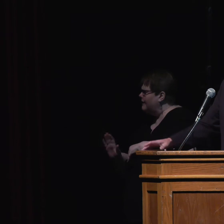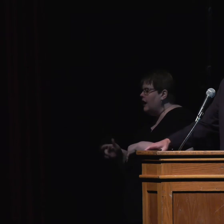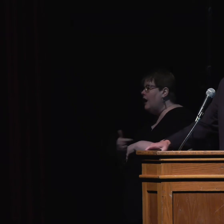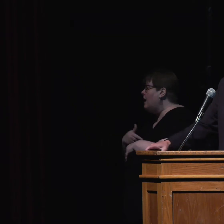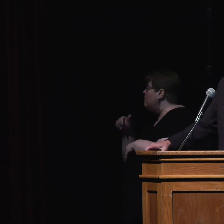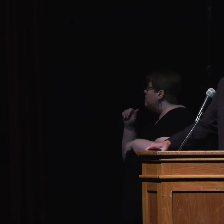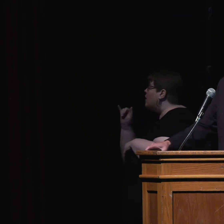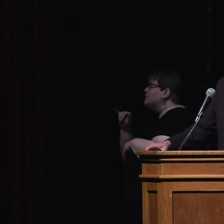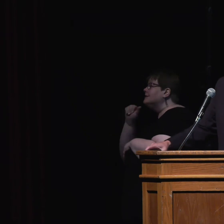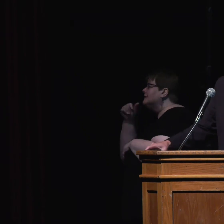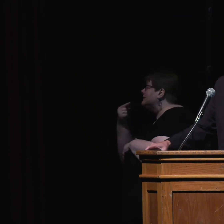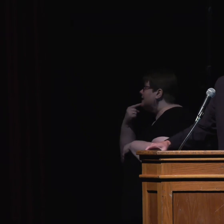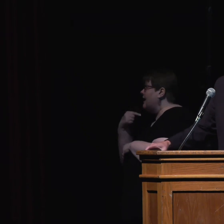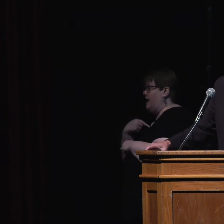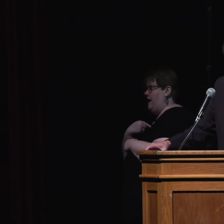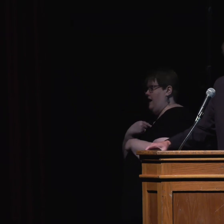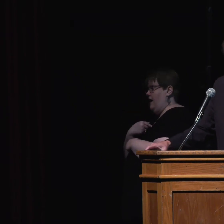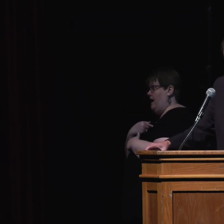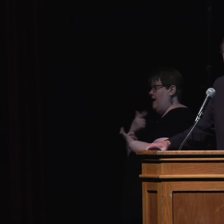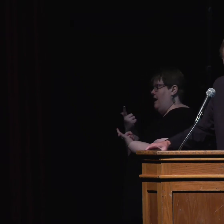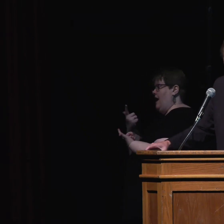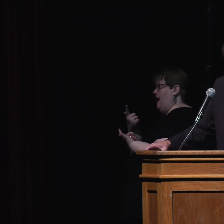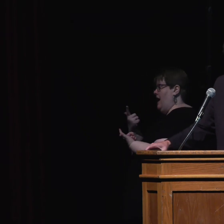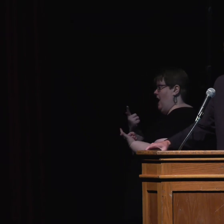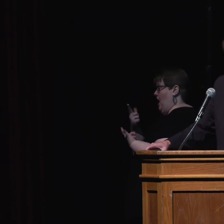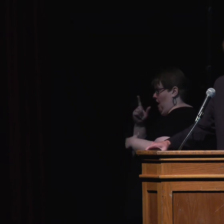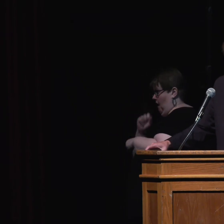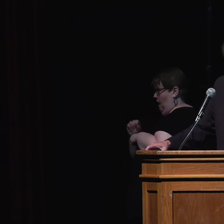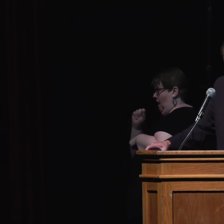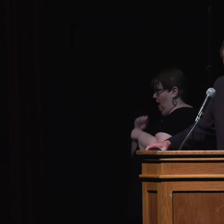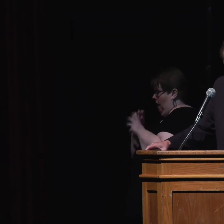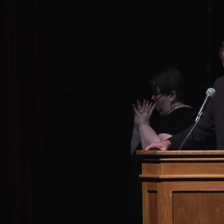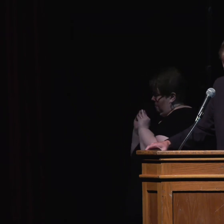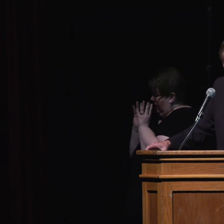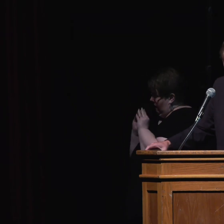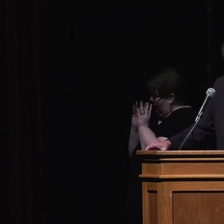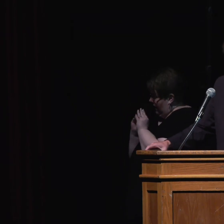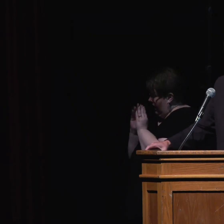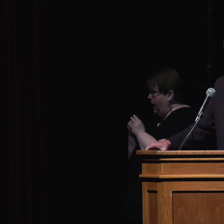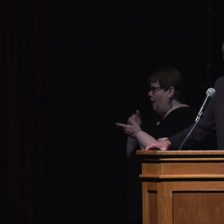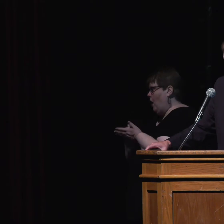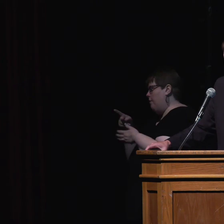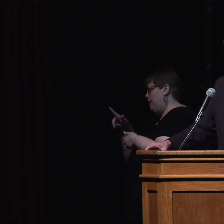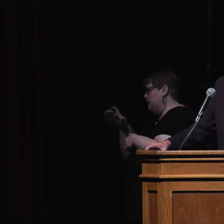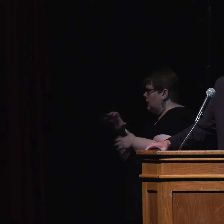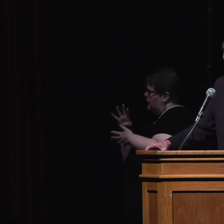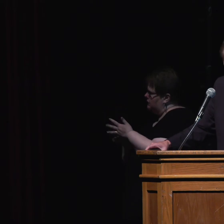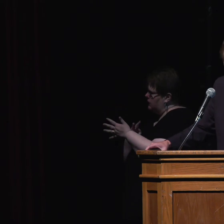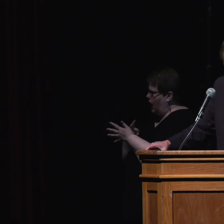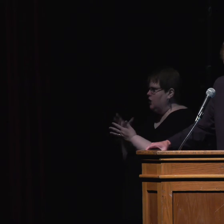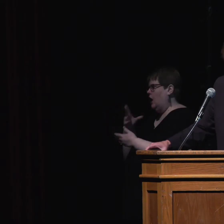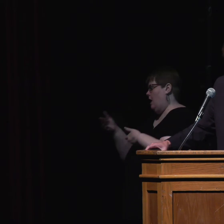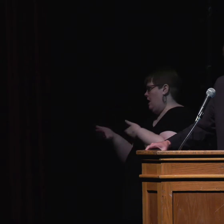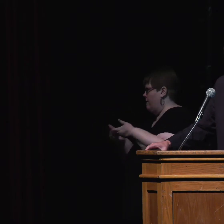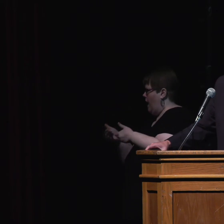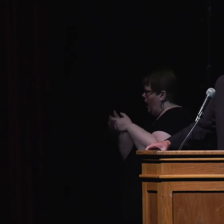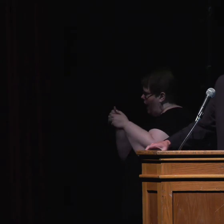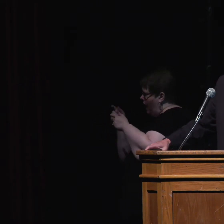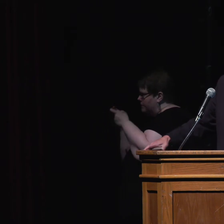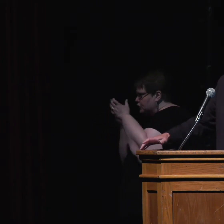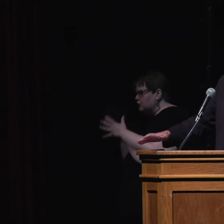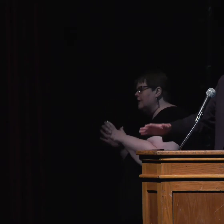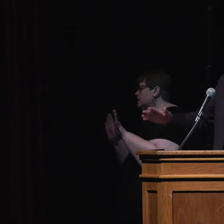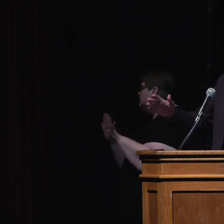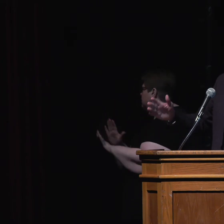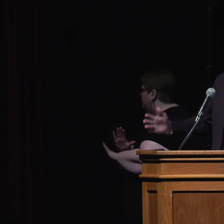I'm also not talking about meeting yourselves to death and writing it up as a PLC and scheduling it and inviting an administrator.